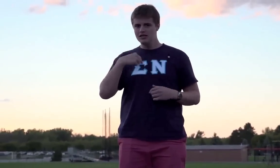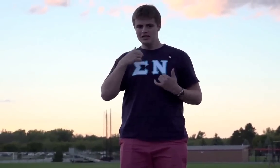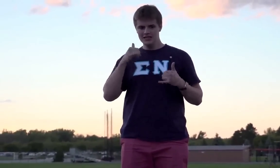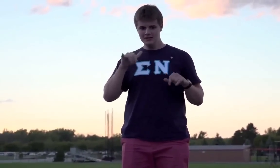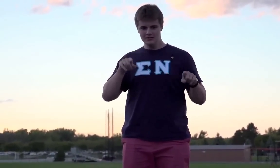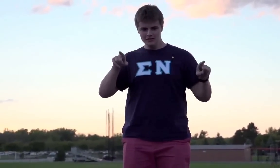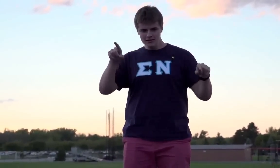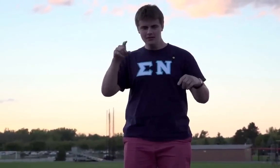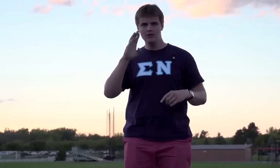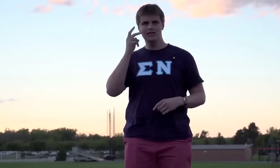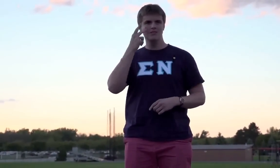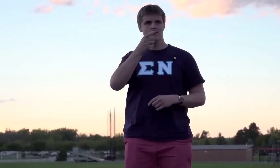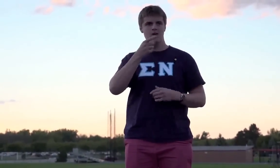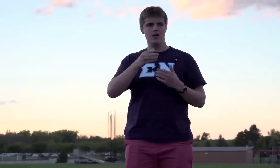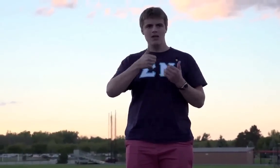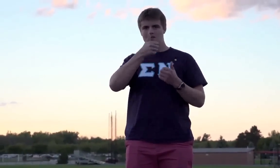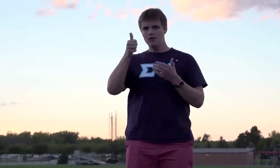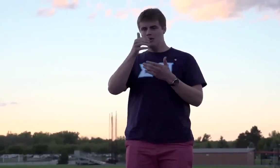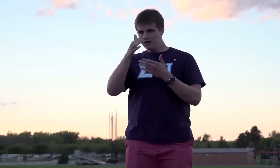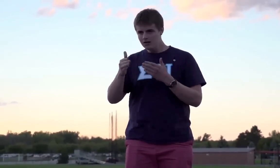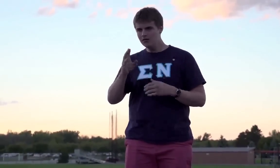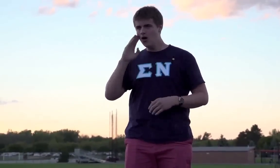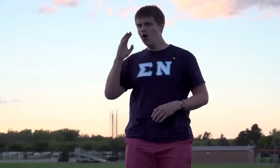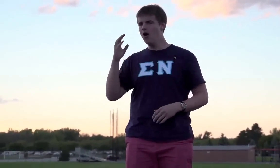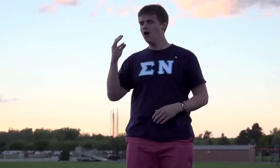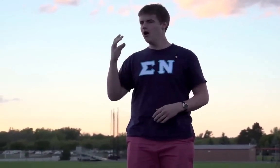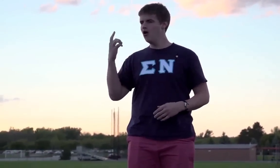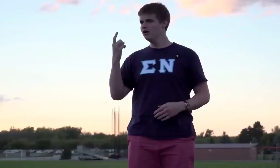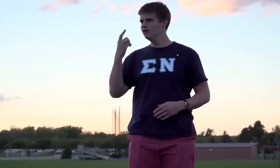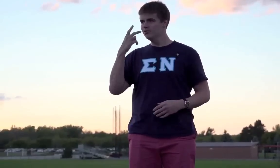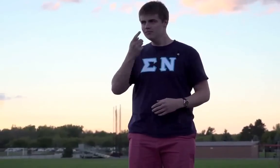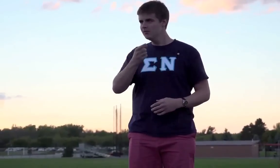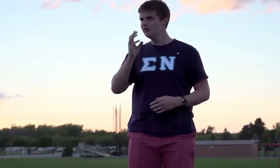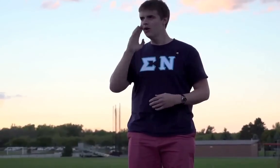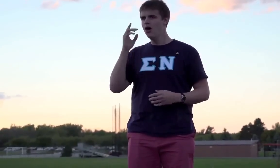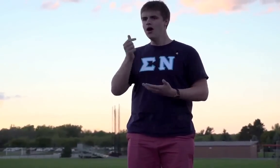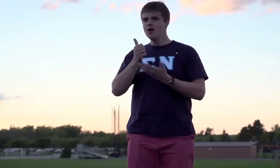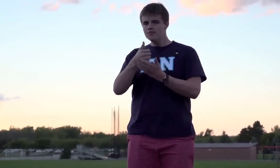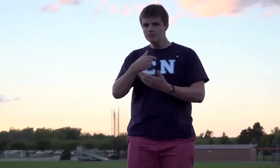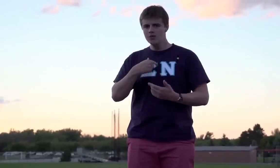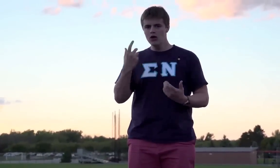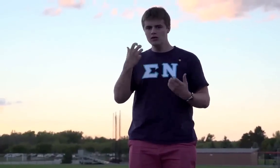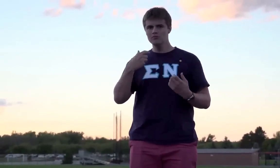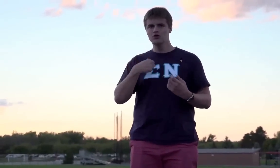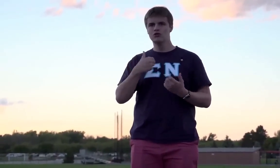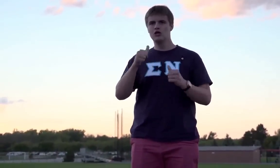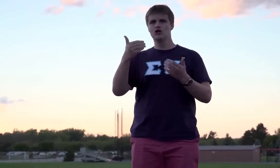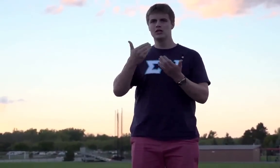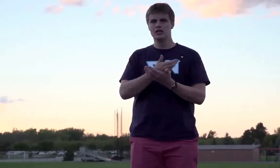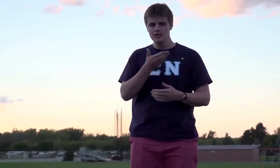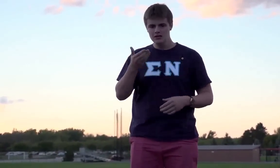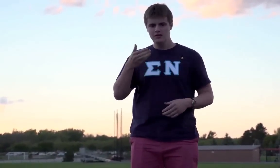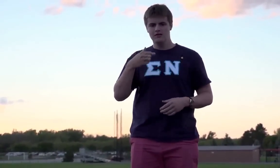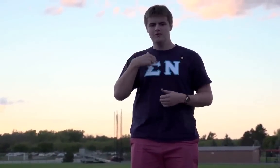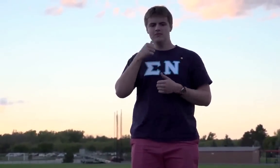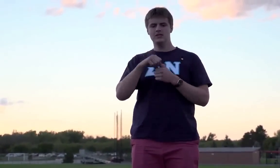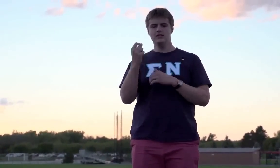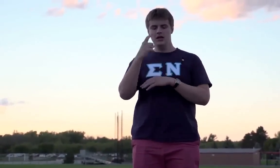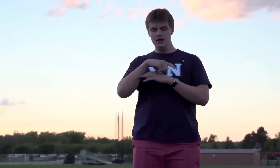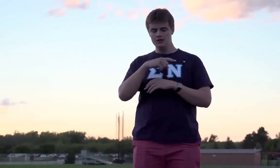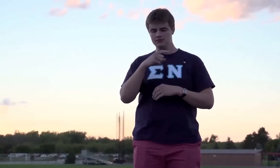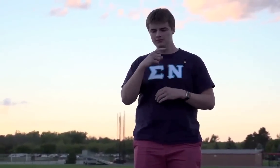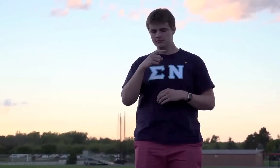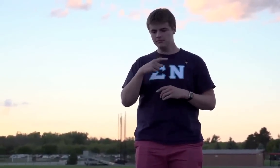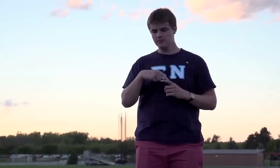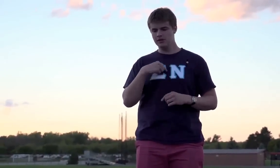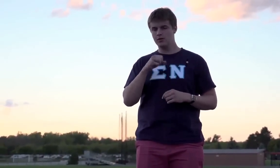school. I would see him almost every weekend. He would always help me with everything. He'd encourage me to try